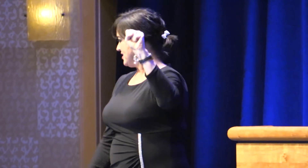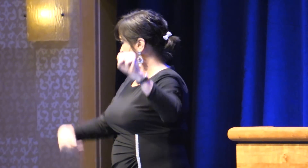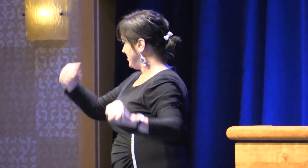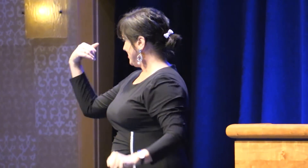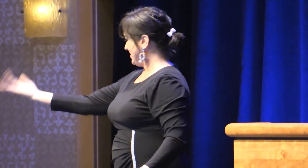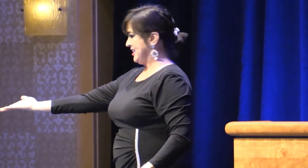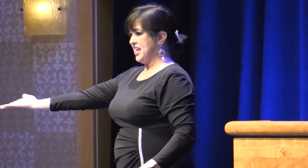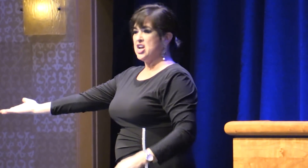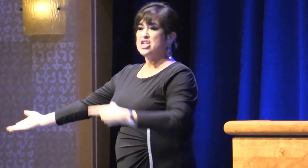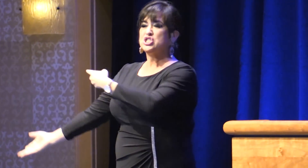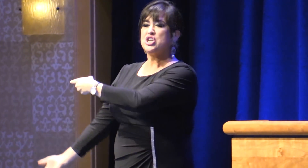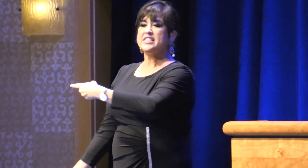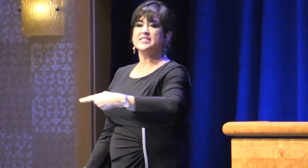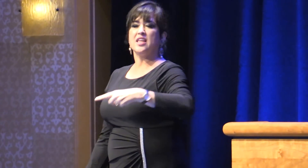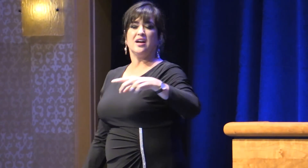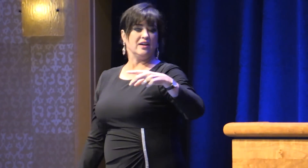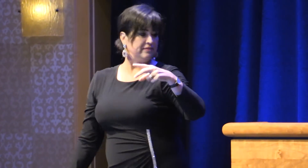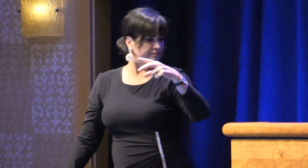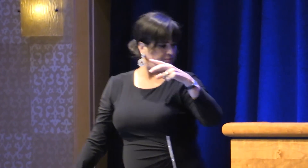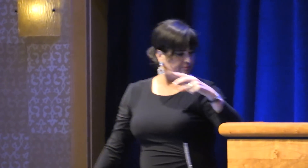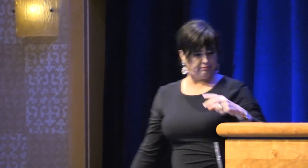welcome Jan Withers.